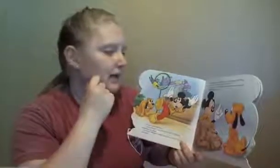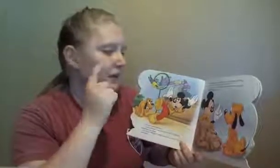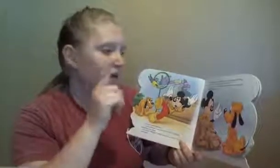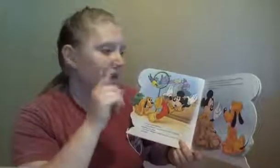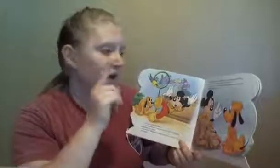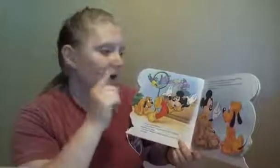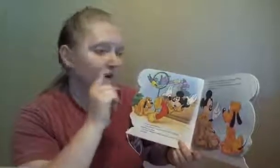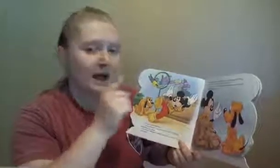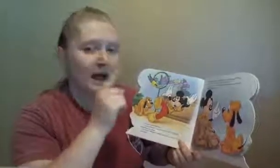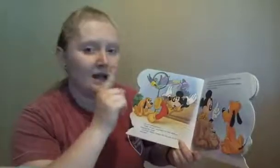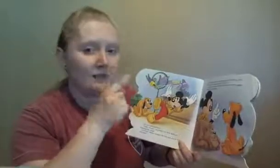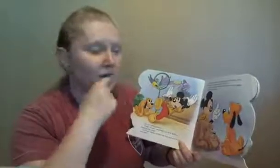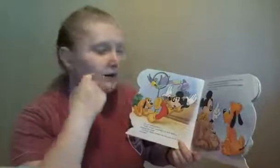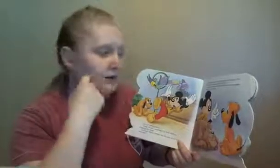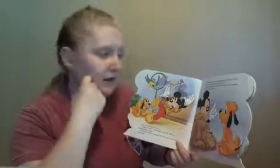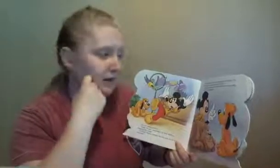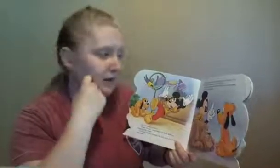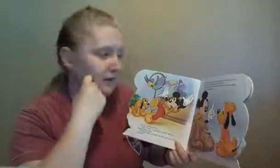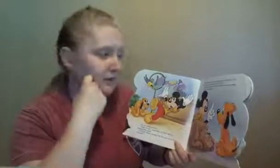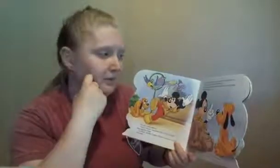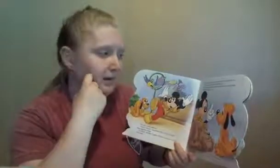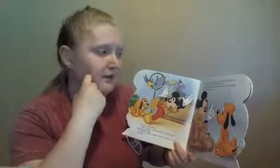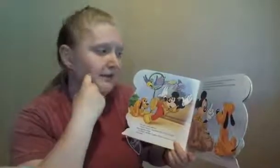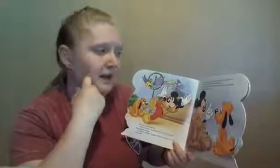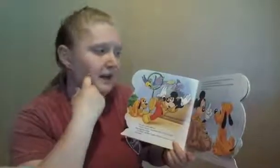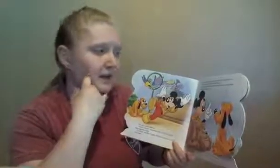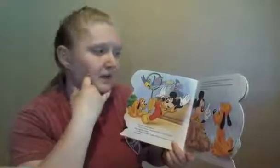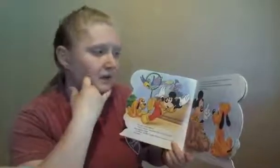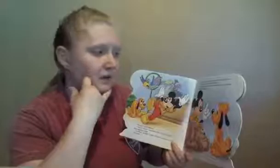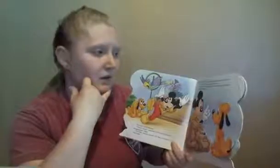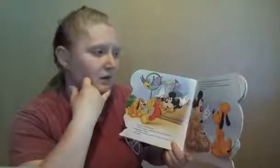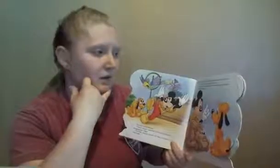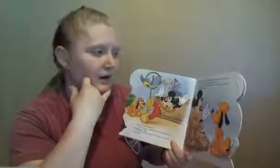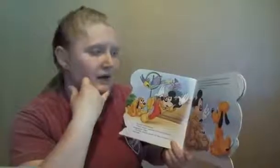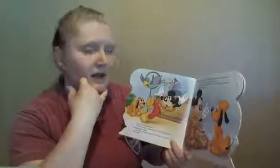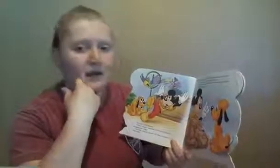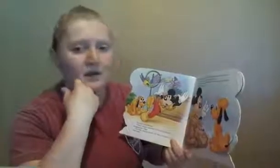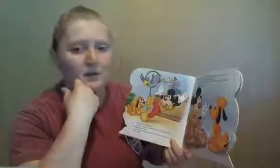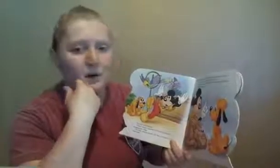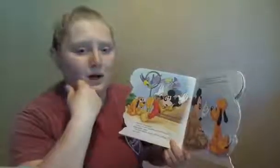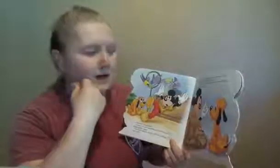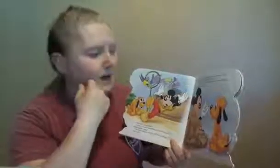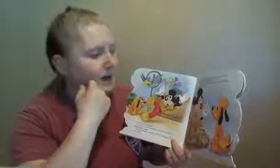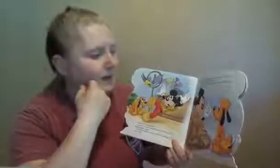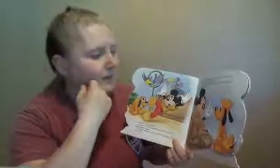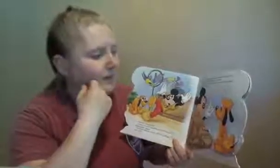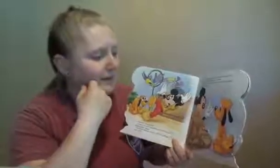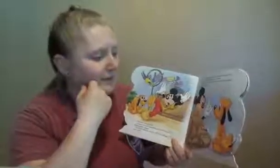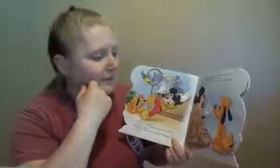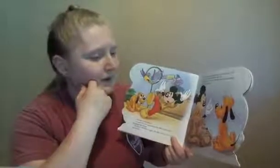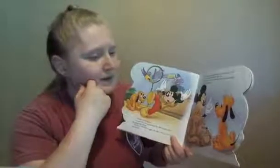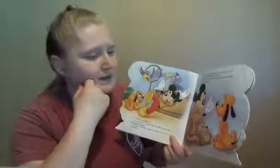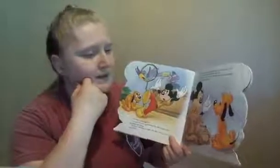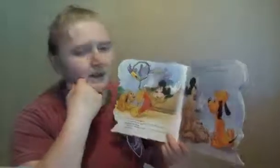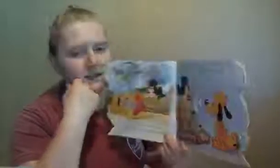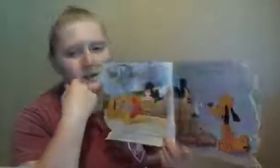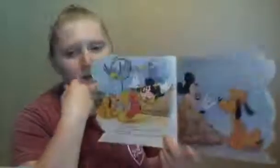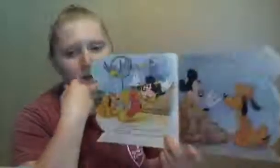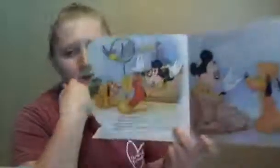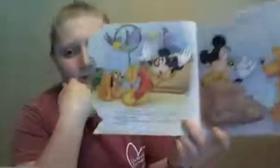you can't cause any more trouble. Just then he heard the door open and in walked his first customer.